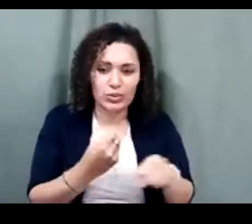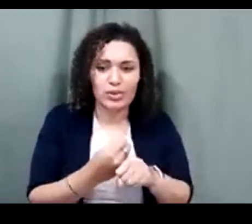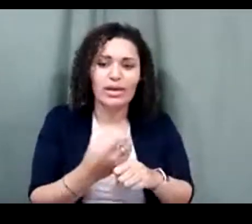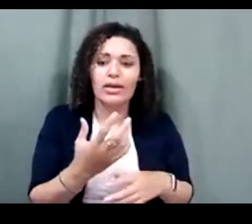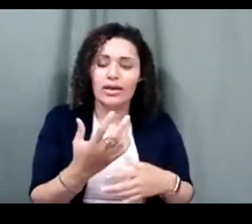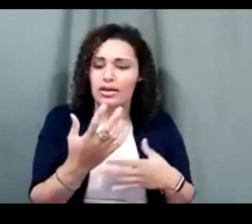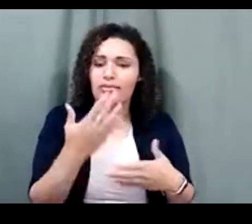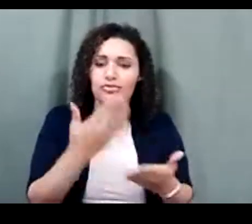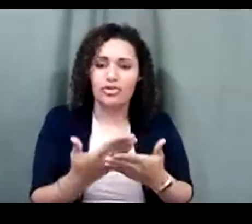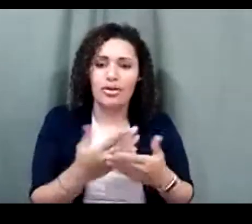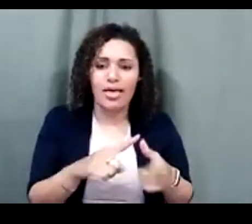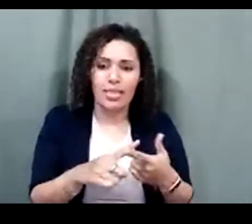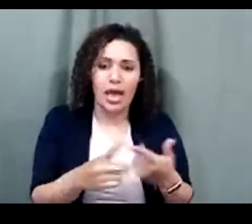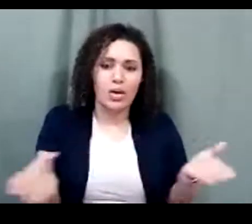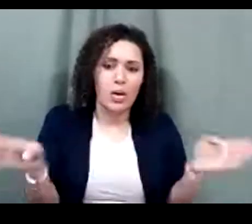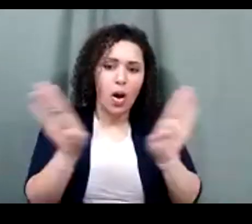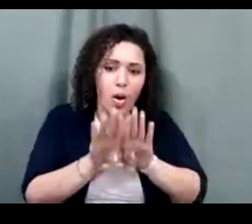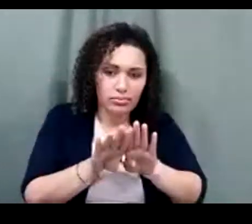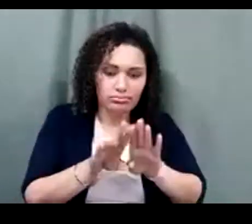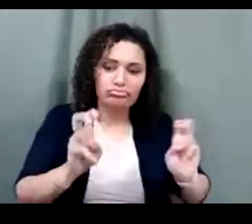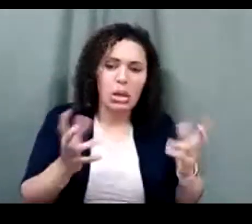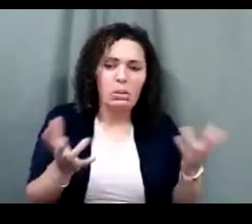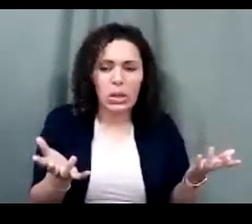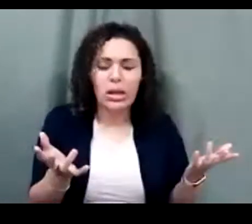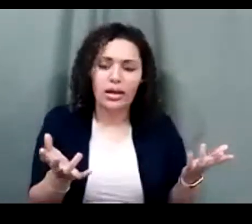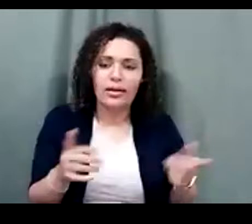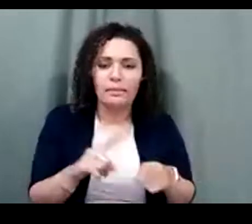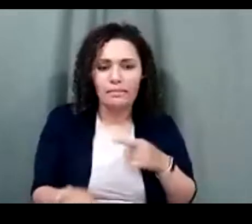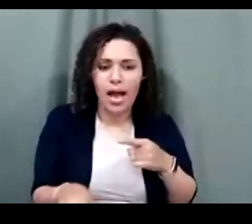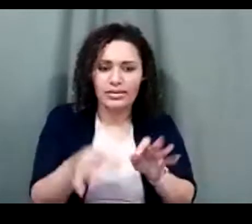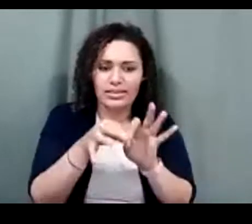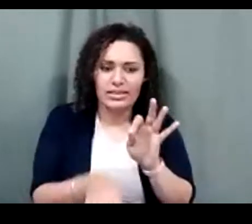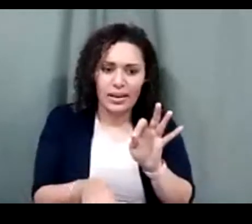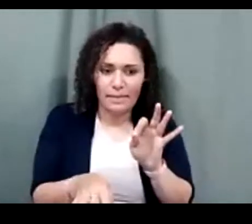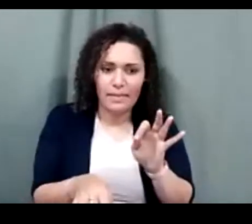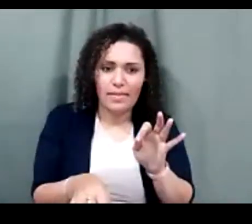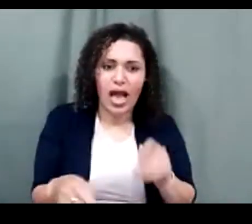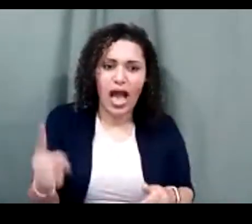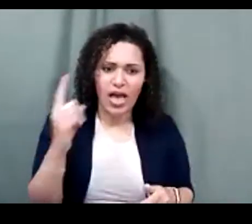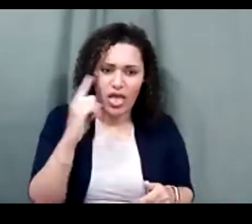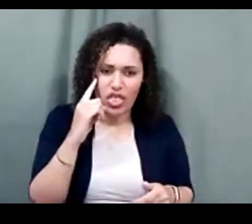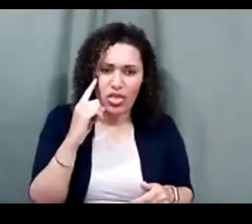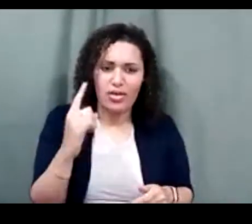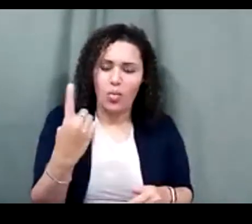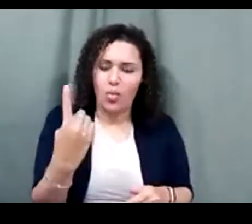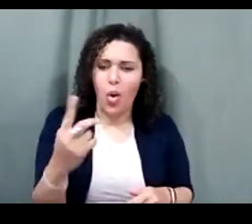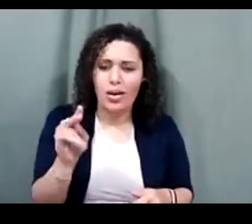shut down and become still good, but a little simple. And I thought this had gotten kind of a one